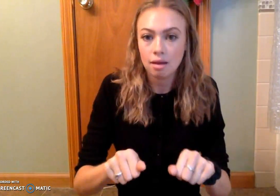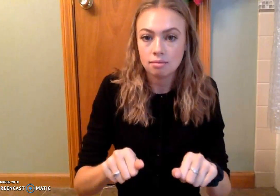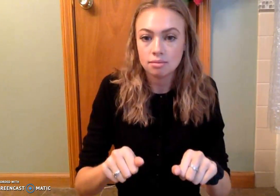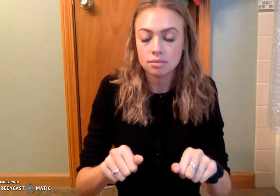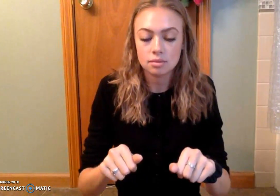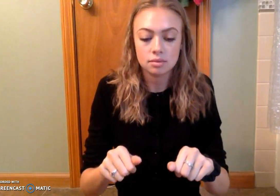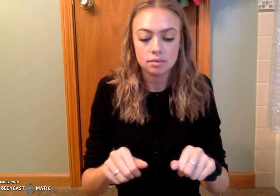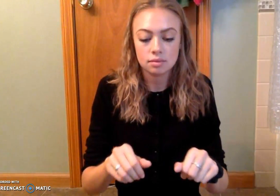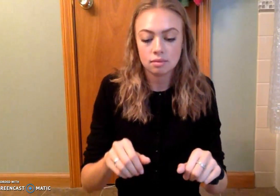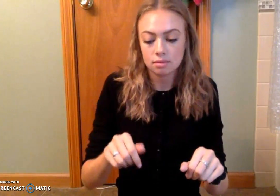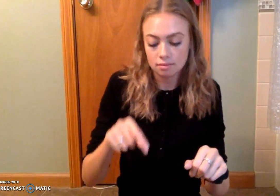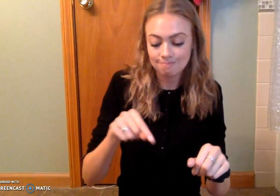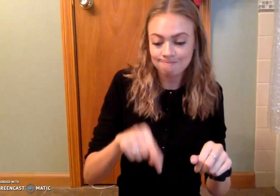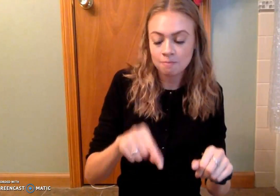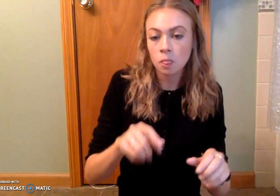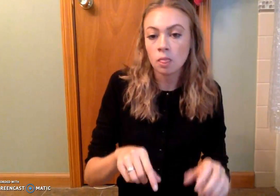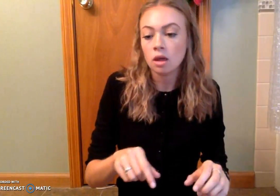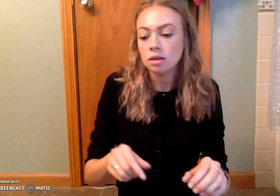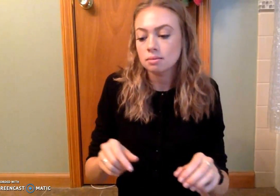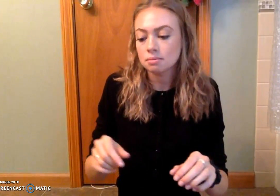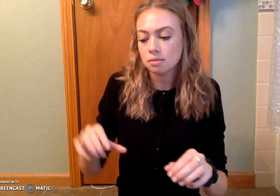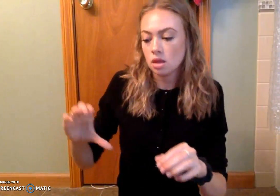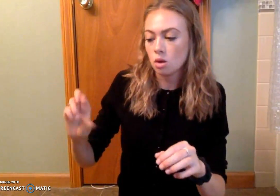Pour that into the pie crust.